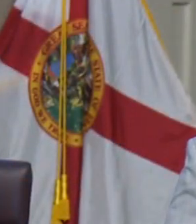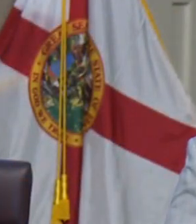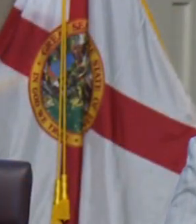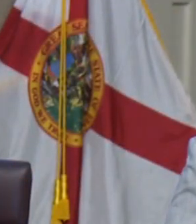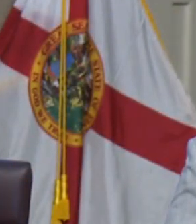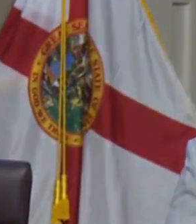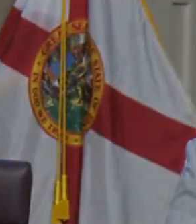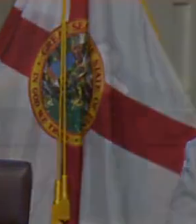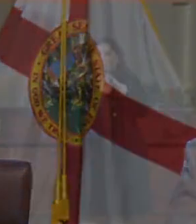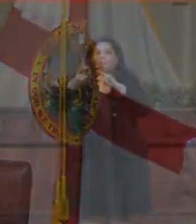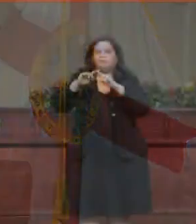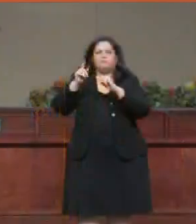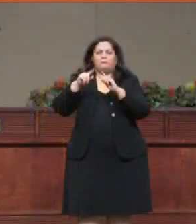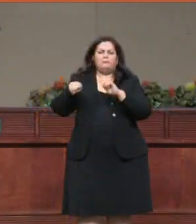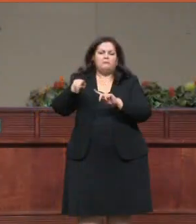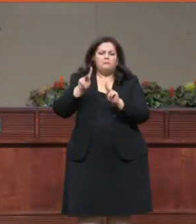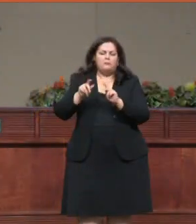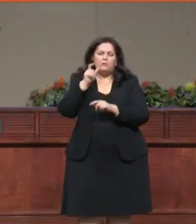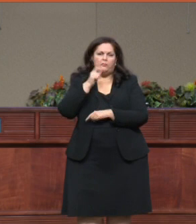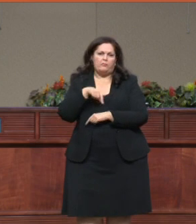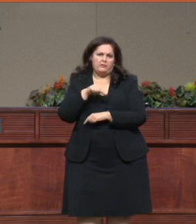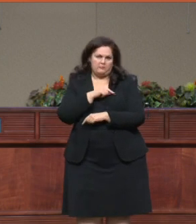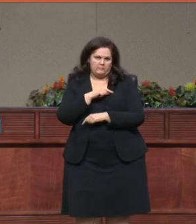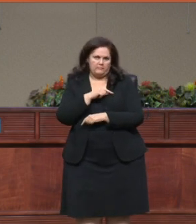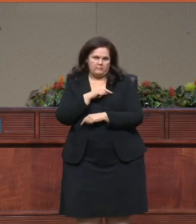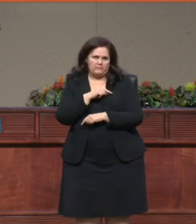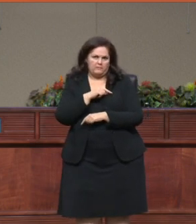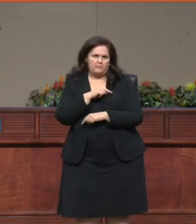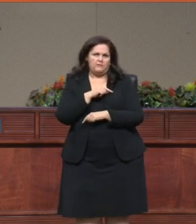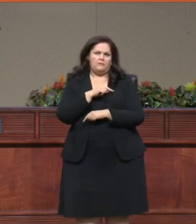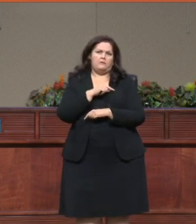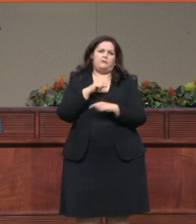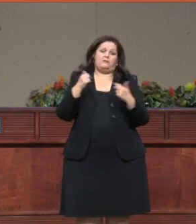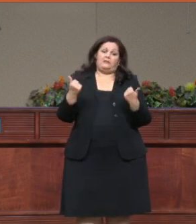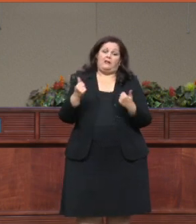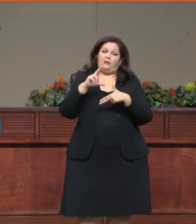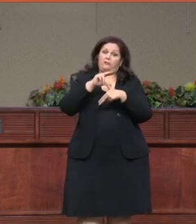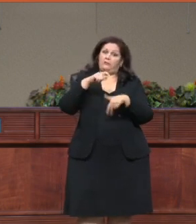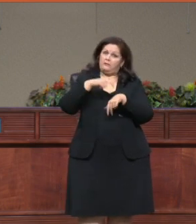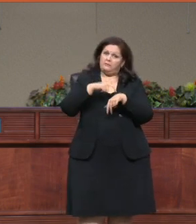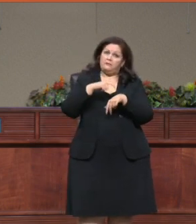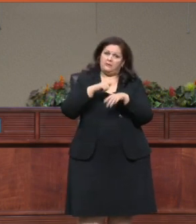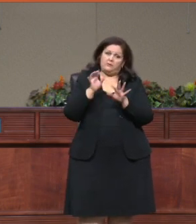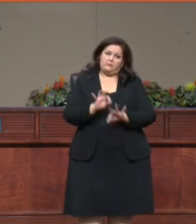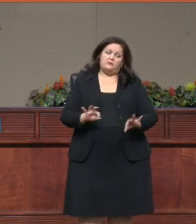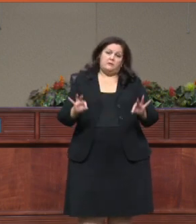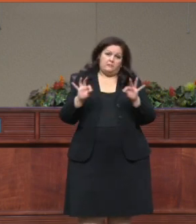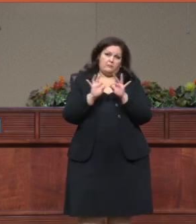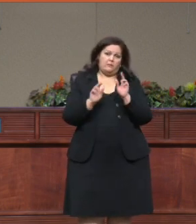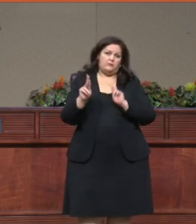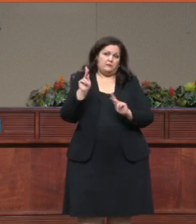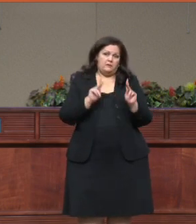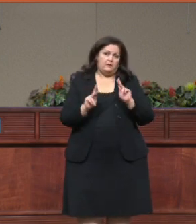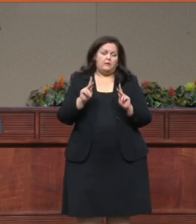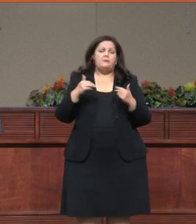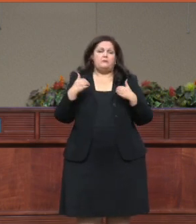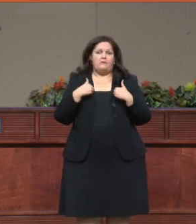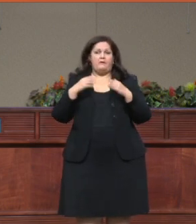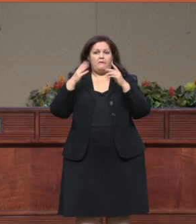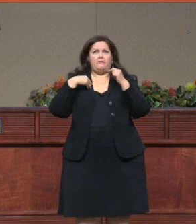qualify. With us being in the middle of hurricane season, it's important for people to get their